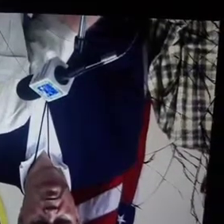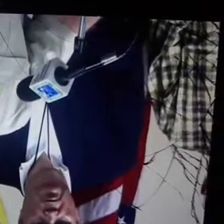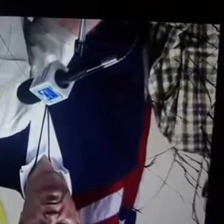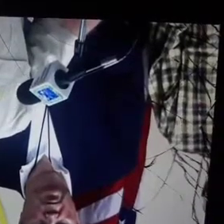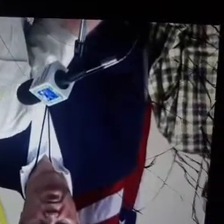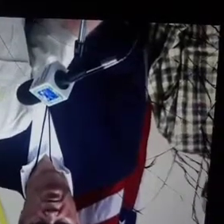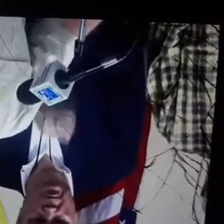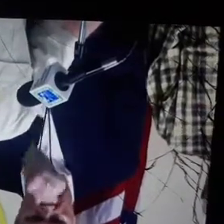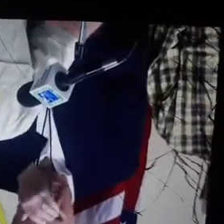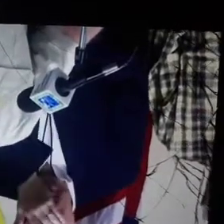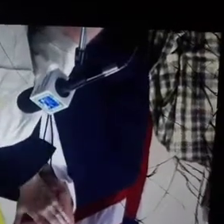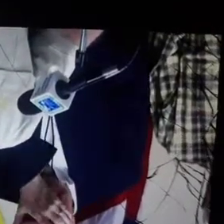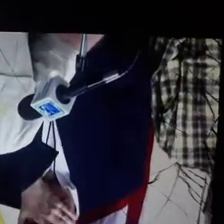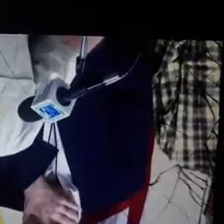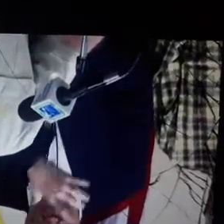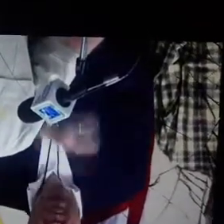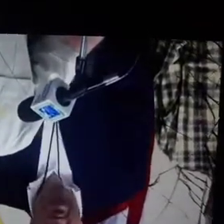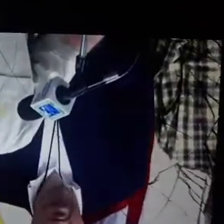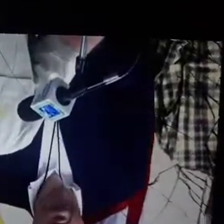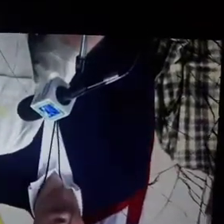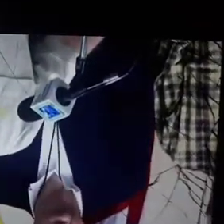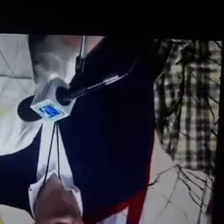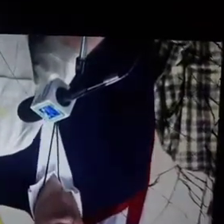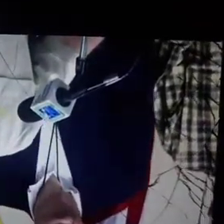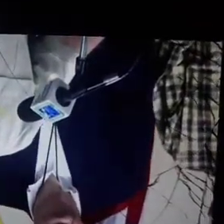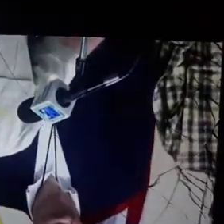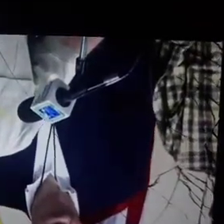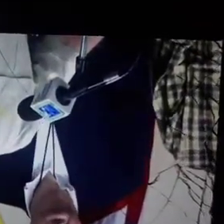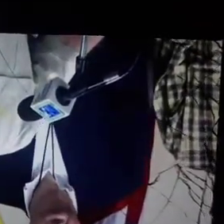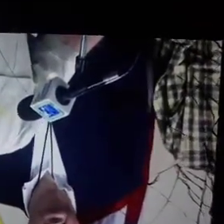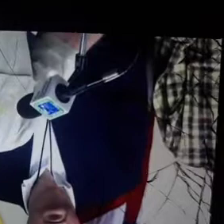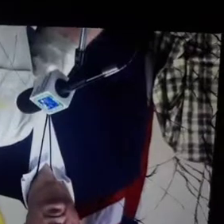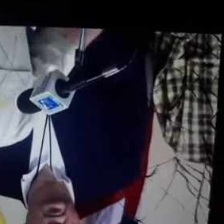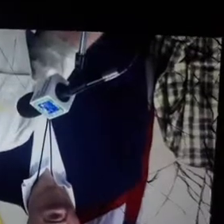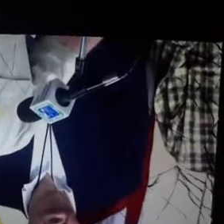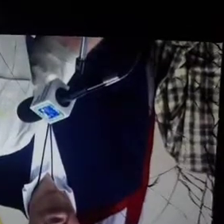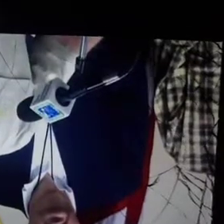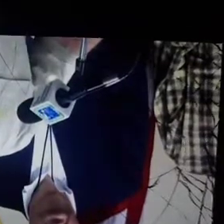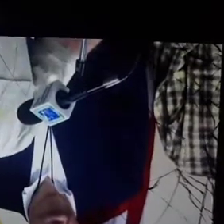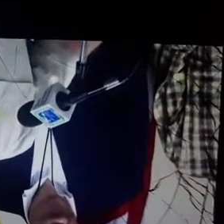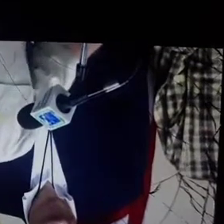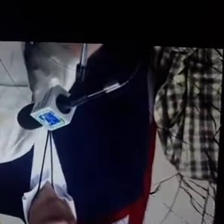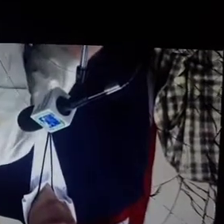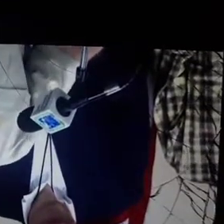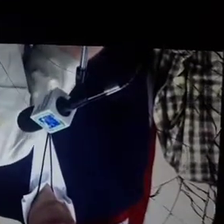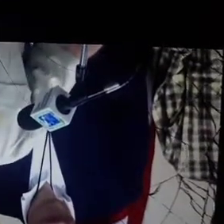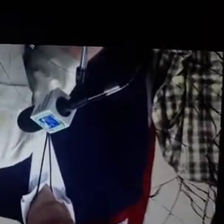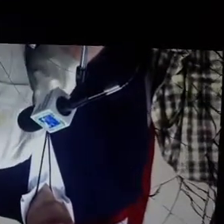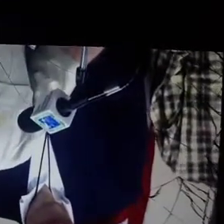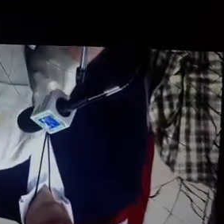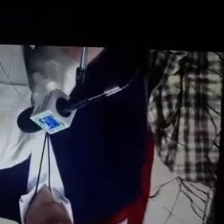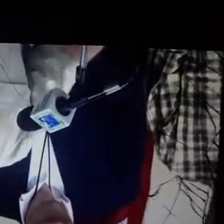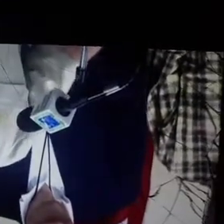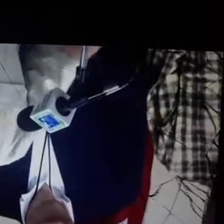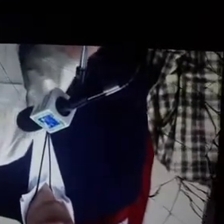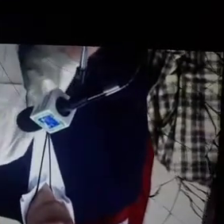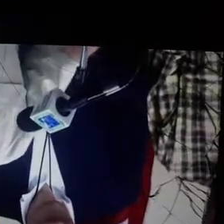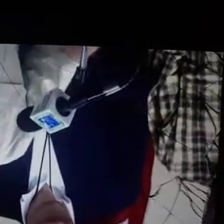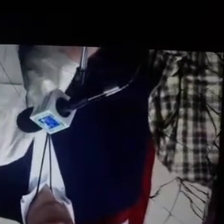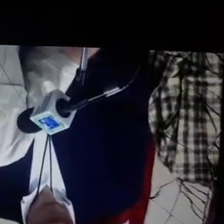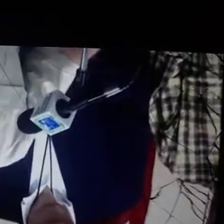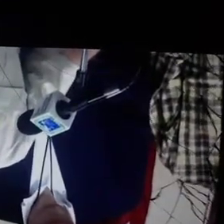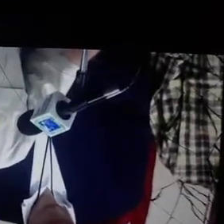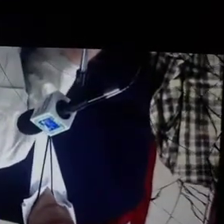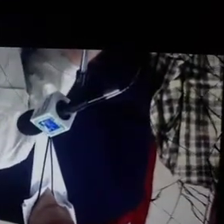the most rain, and the most hazard during that time. So you still have time to pack up